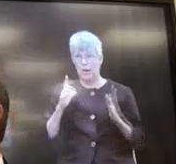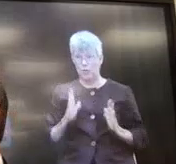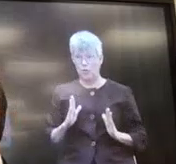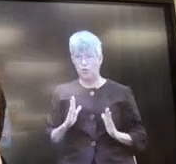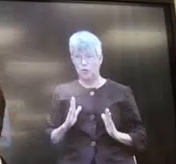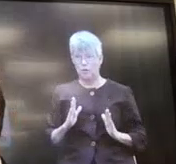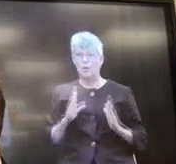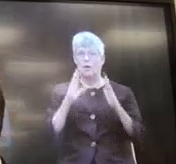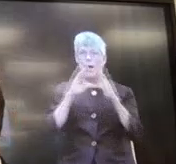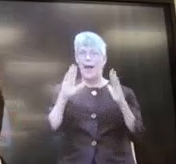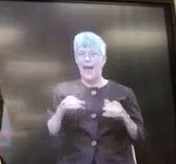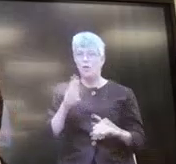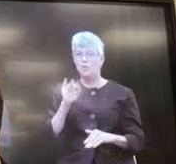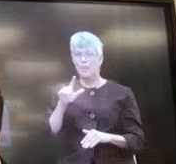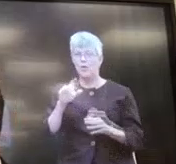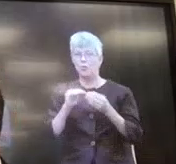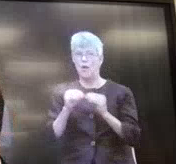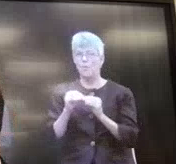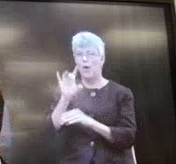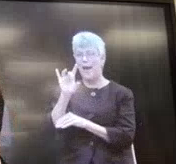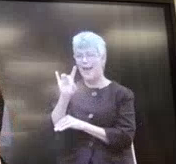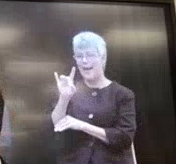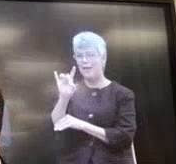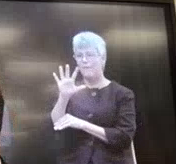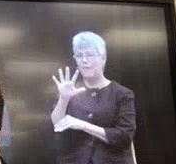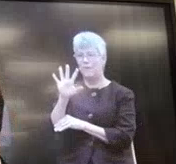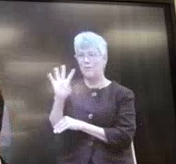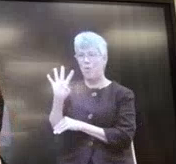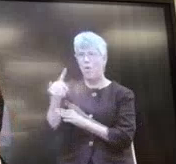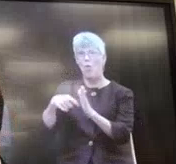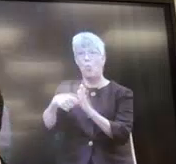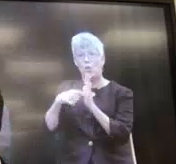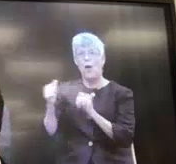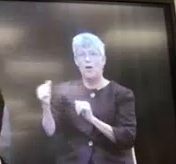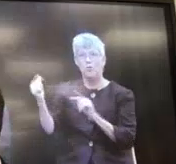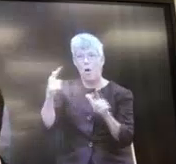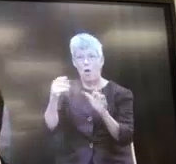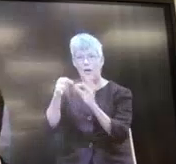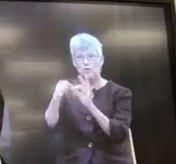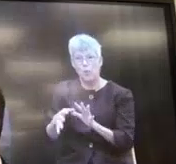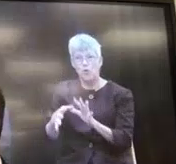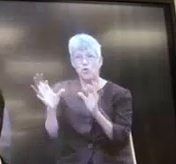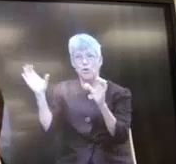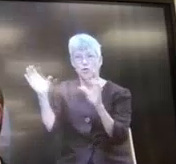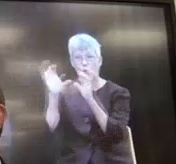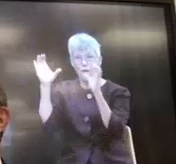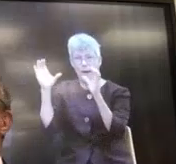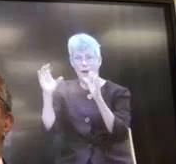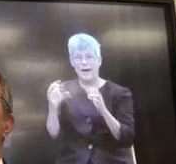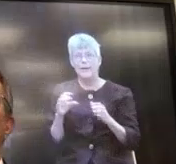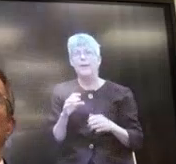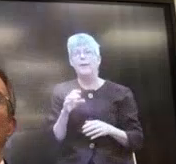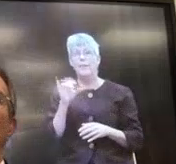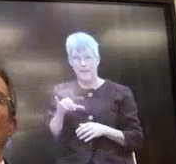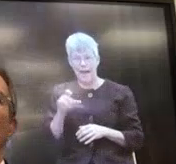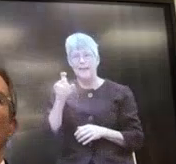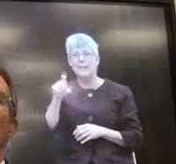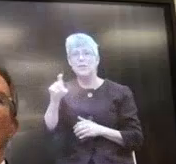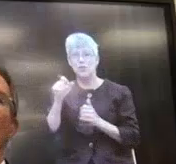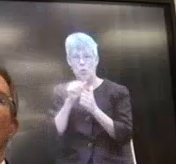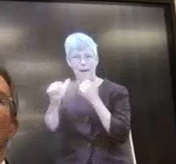House Bill 854 requiring all interpreters to be certified needs to pass.